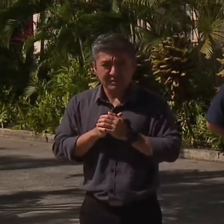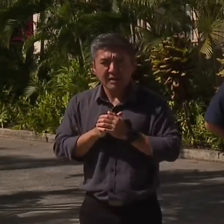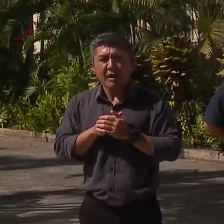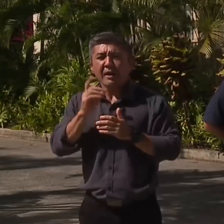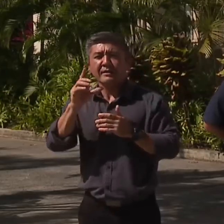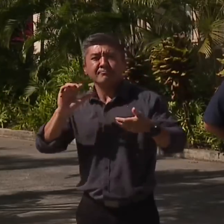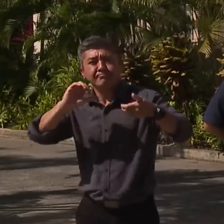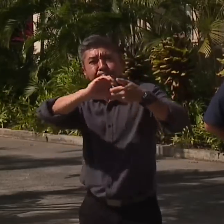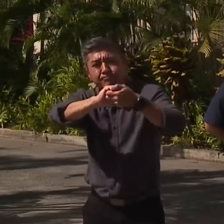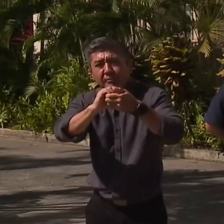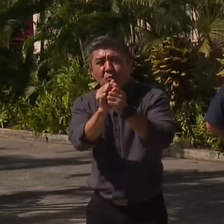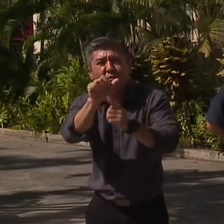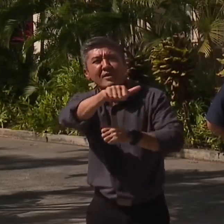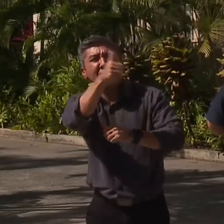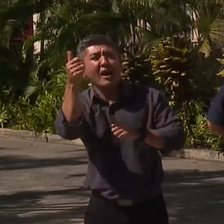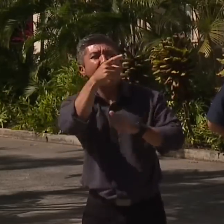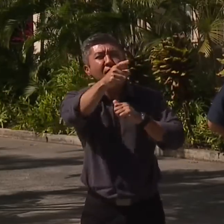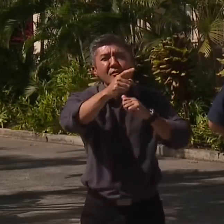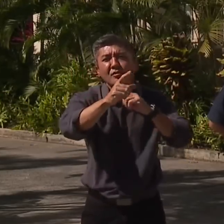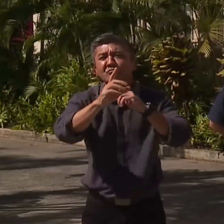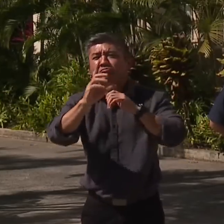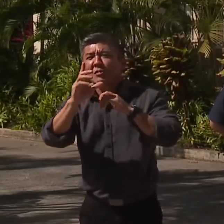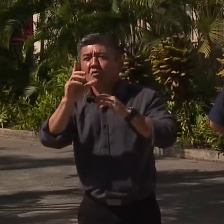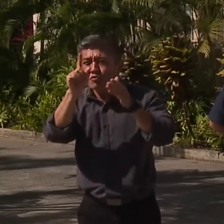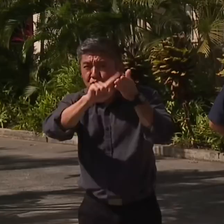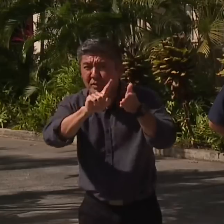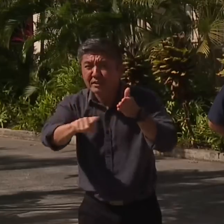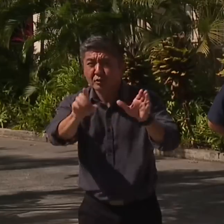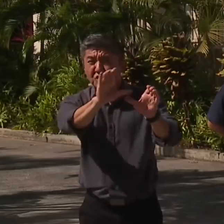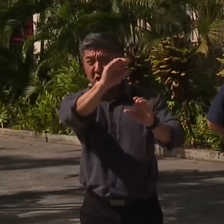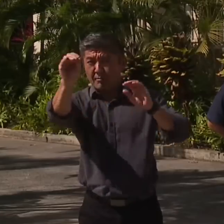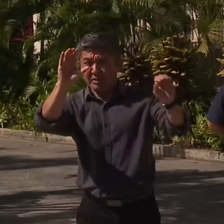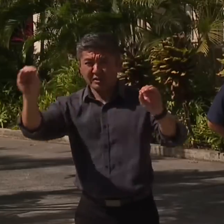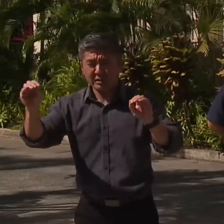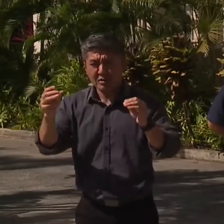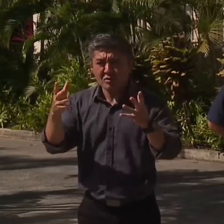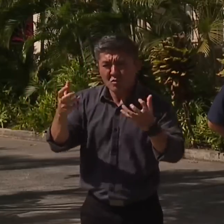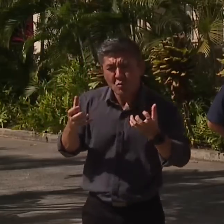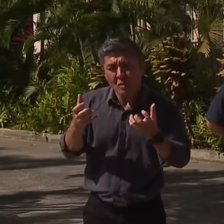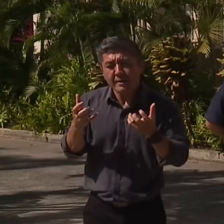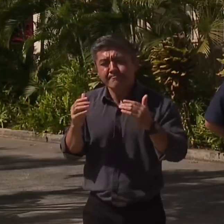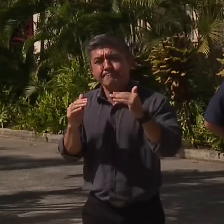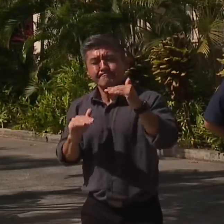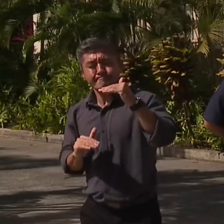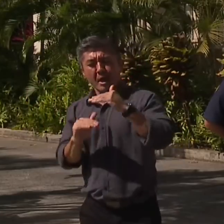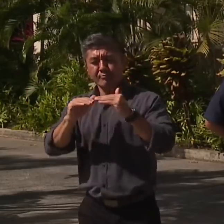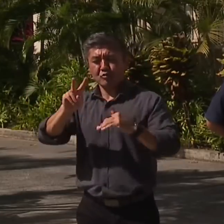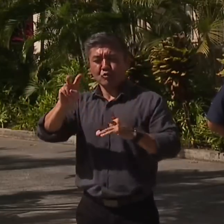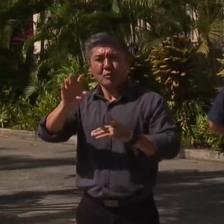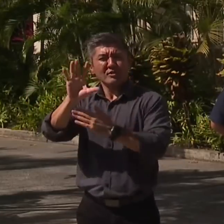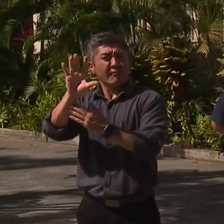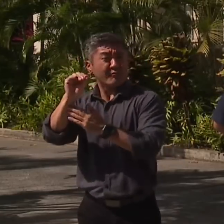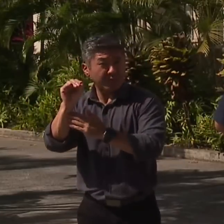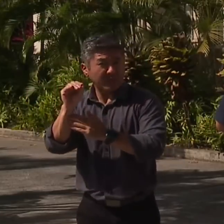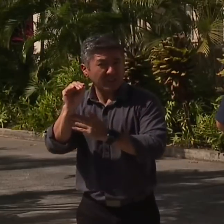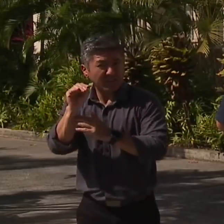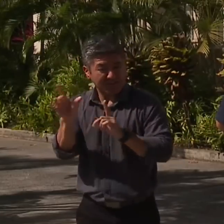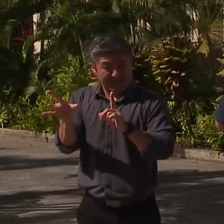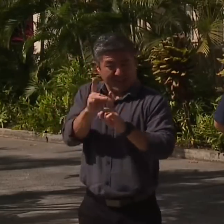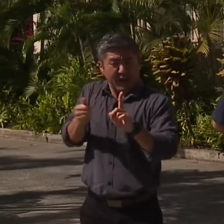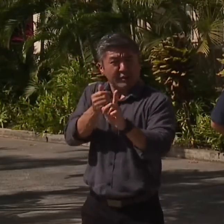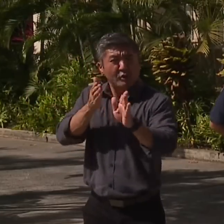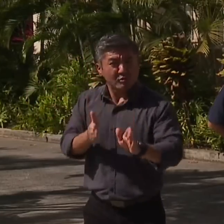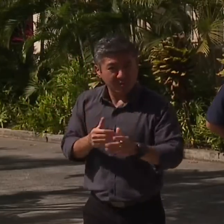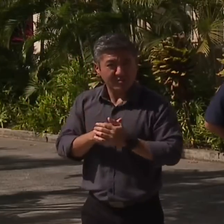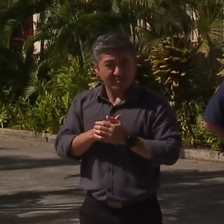market research firms. And our goal is to get up to 250 minimal contact tracers being provided by the city and county of